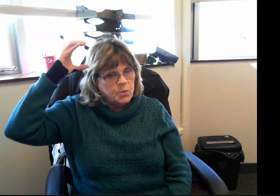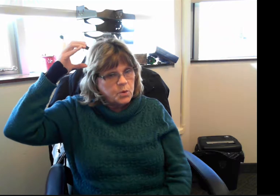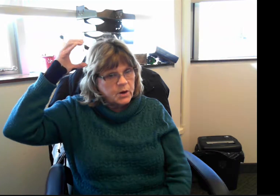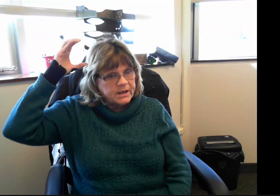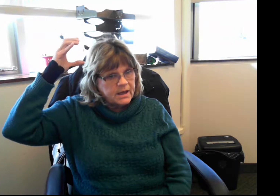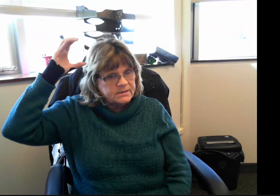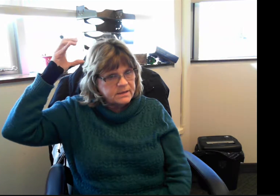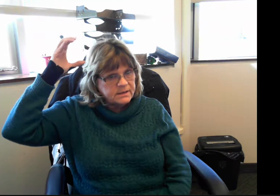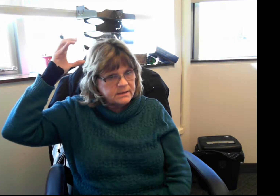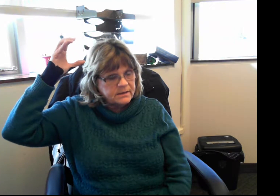boy cousin,